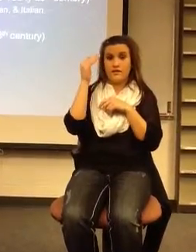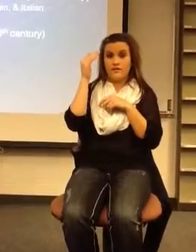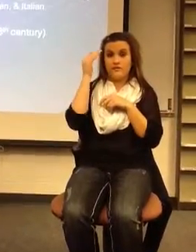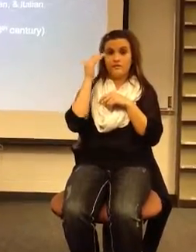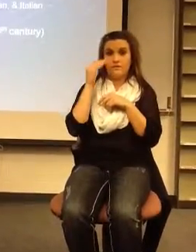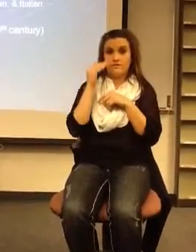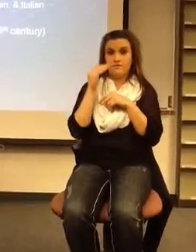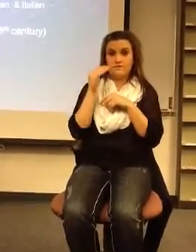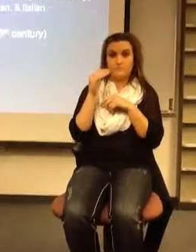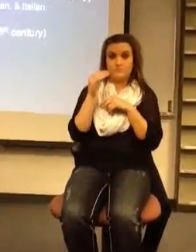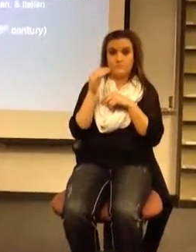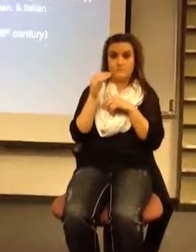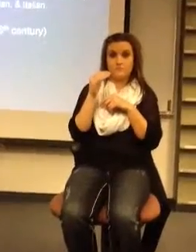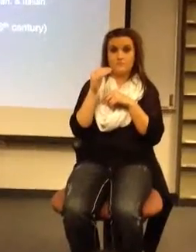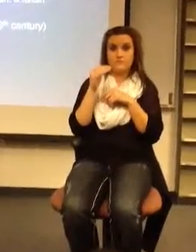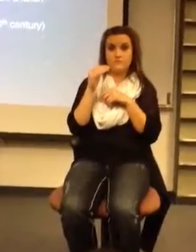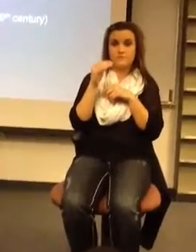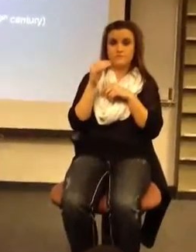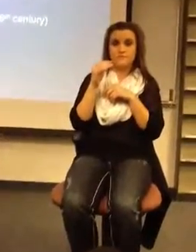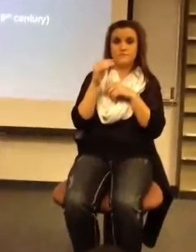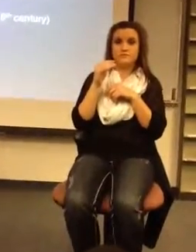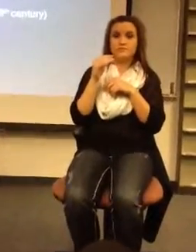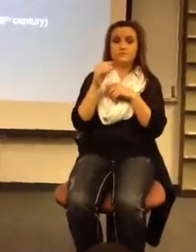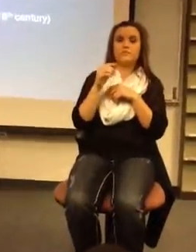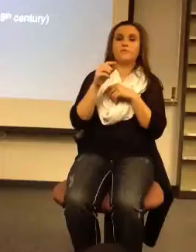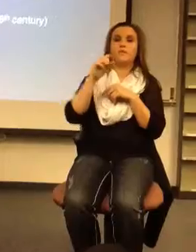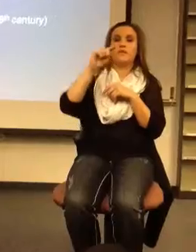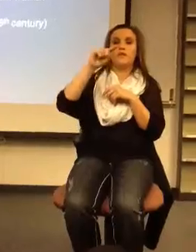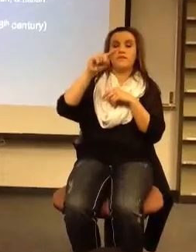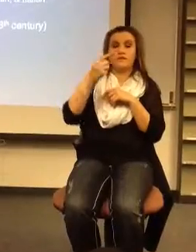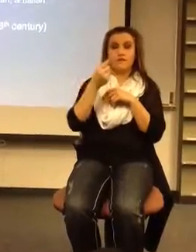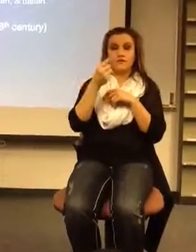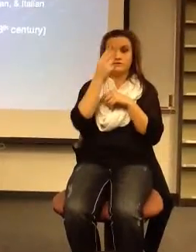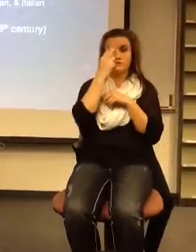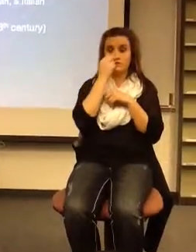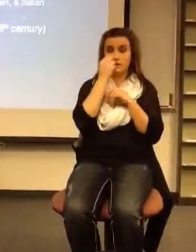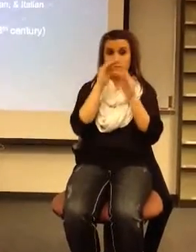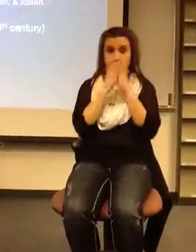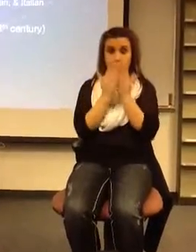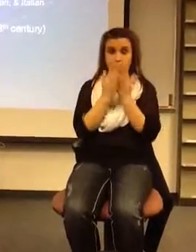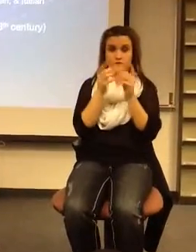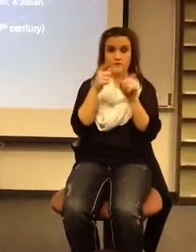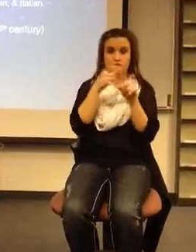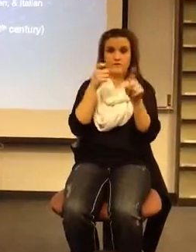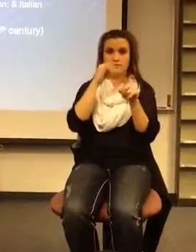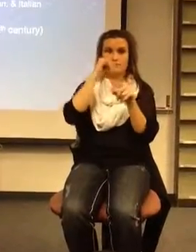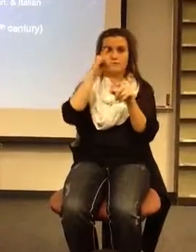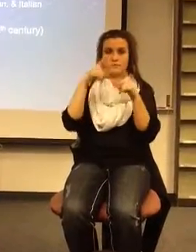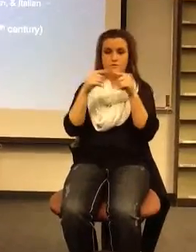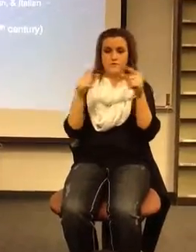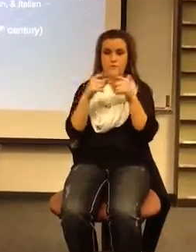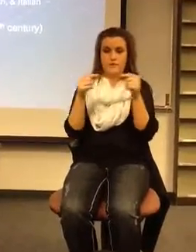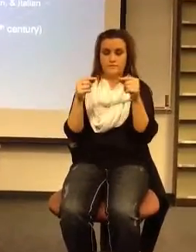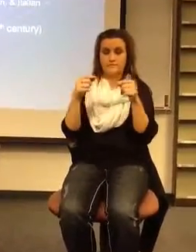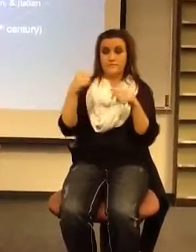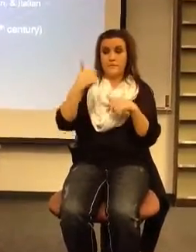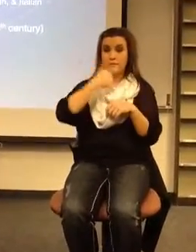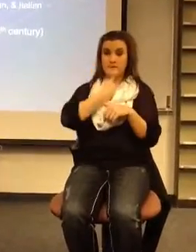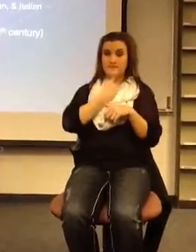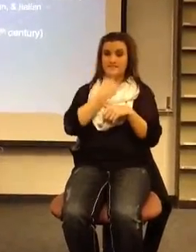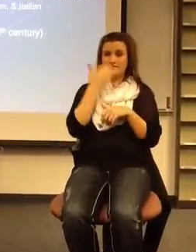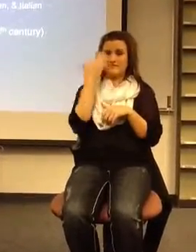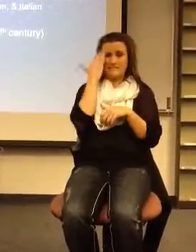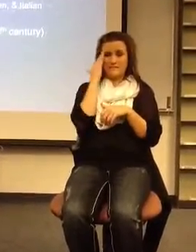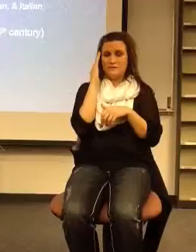But I'm not going to talk about European or Japanese comics today because I'm not super familiar with them. I'm going to focus on